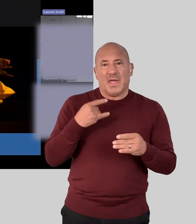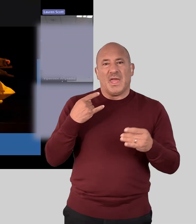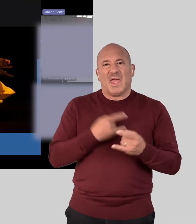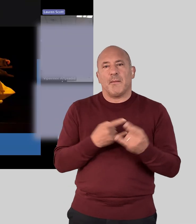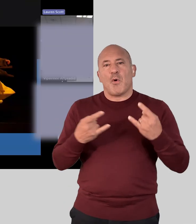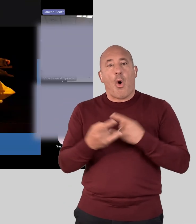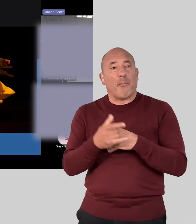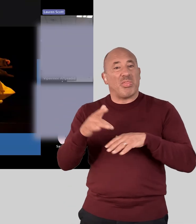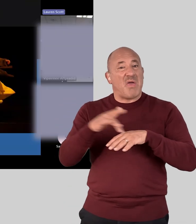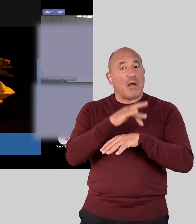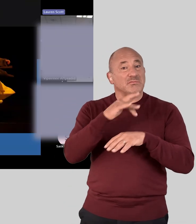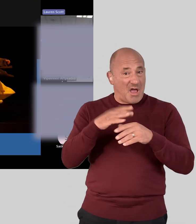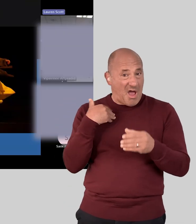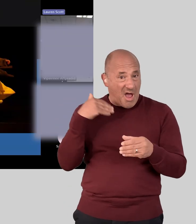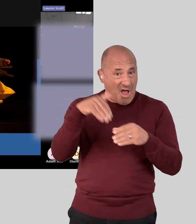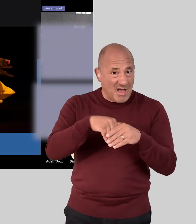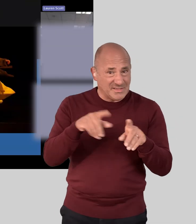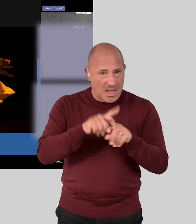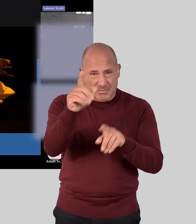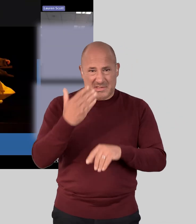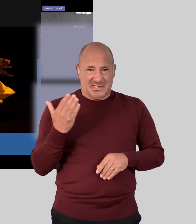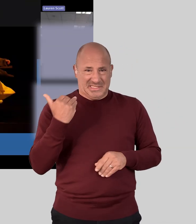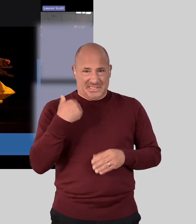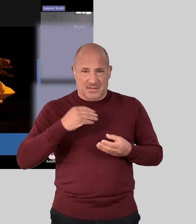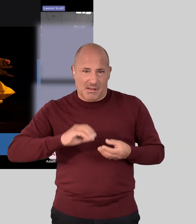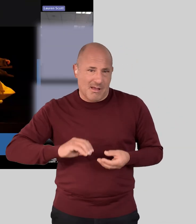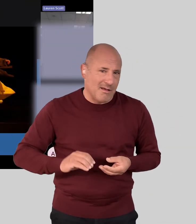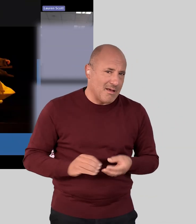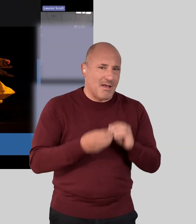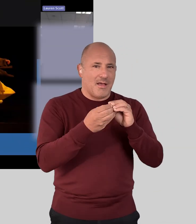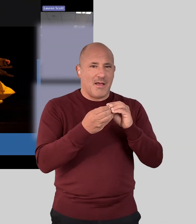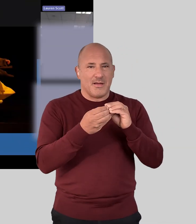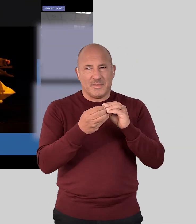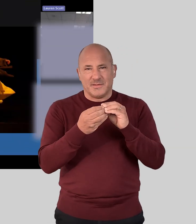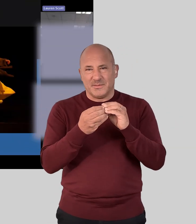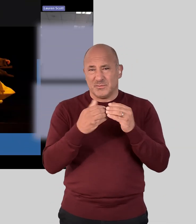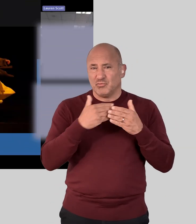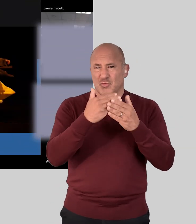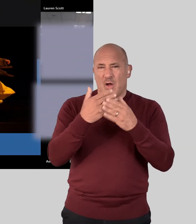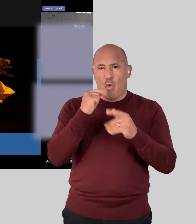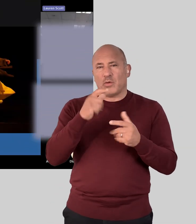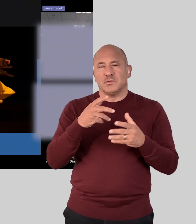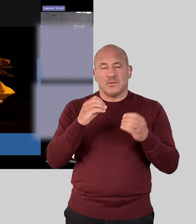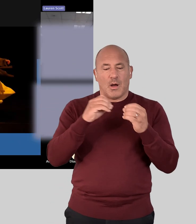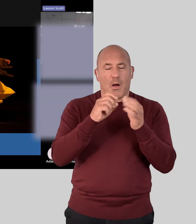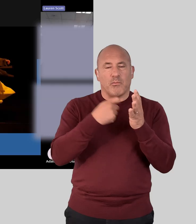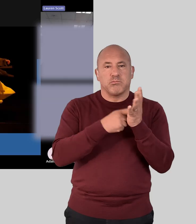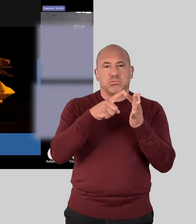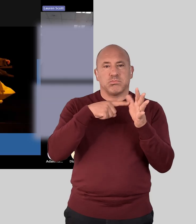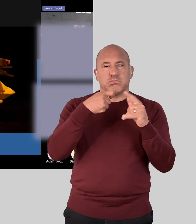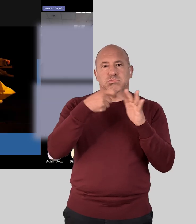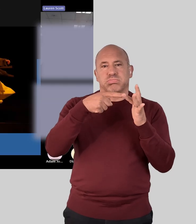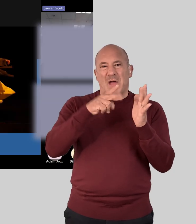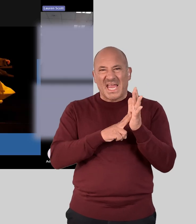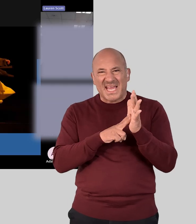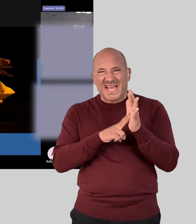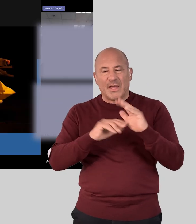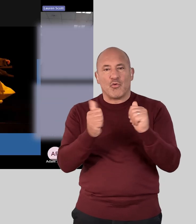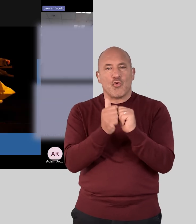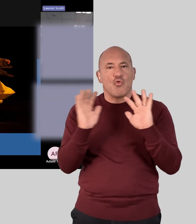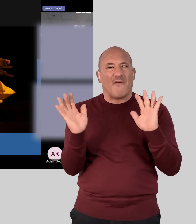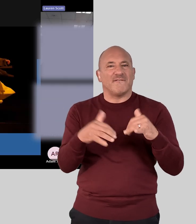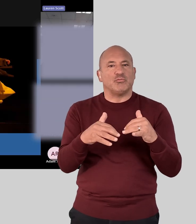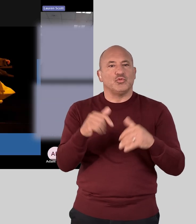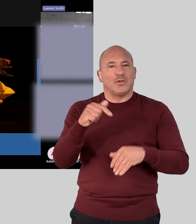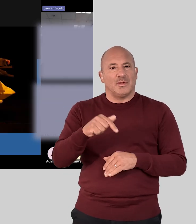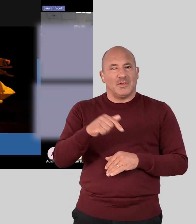yeah, I engage in sort of hip hop theatre as well. Recently created a new piece which was shared at